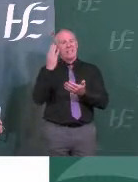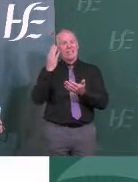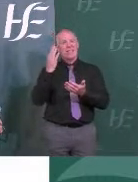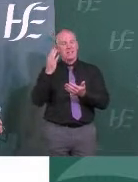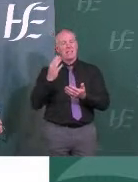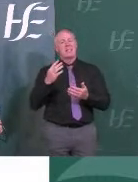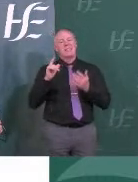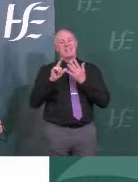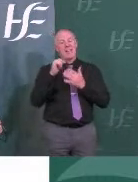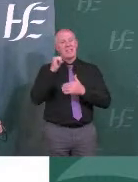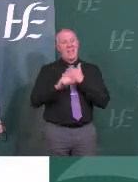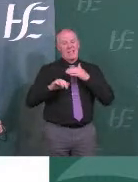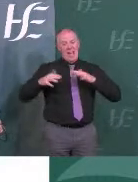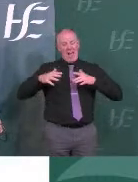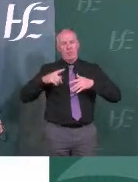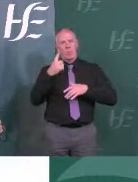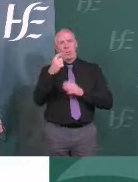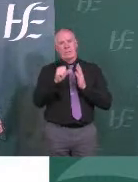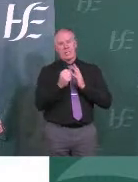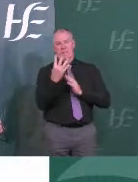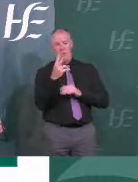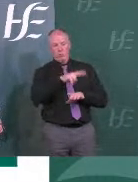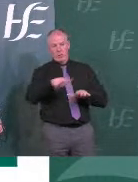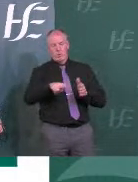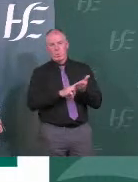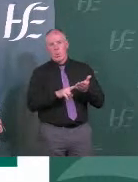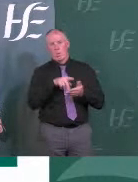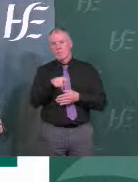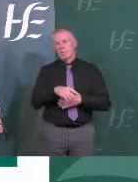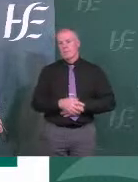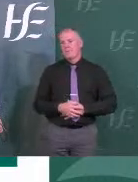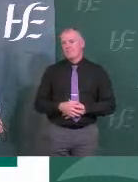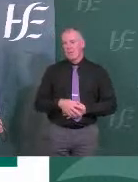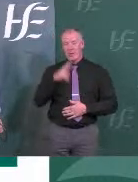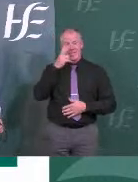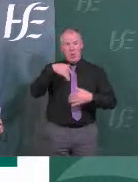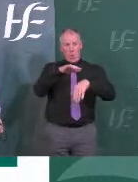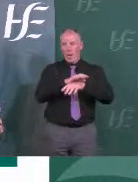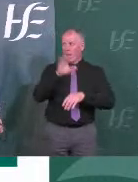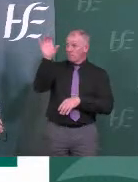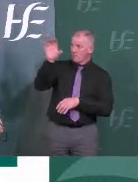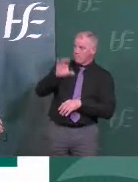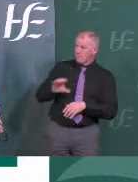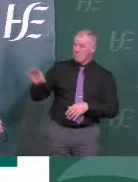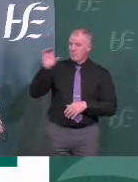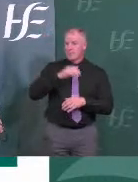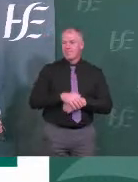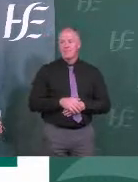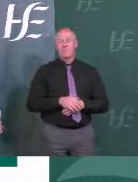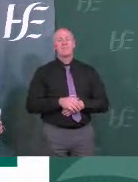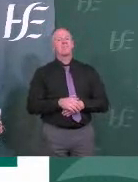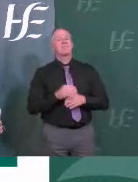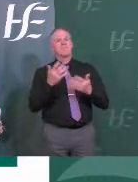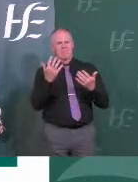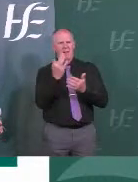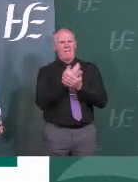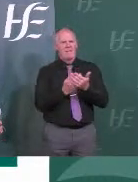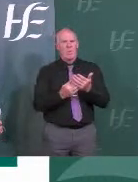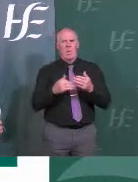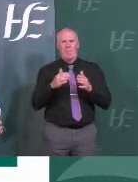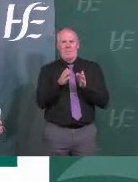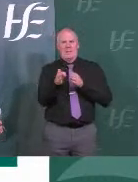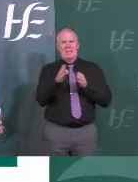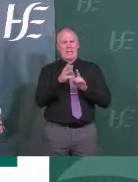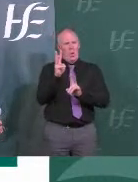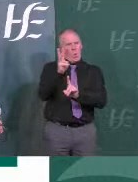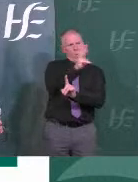number is 164. And we can see that when we look at where that is, we have high levels of presentations at a number of sites, so particularly down